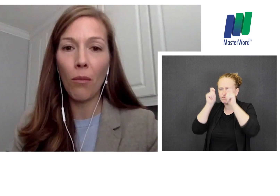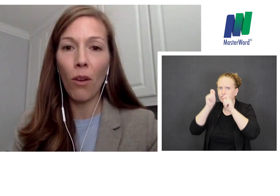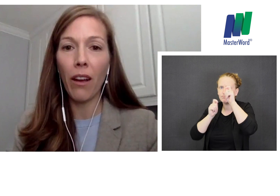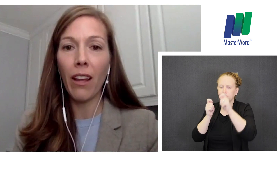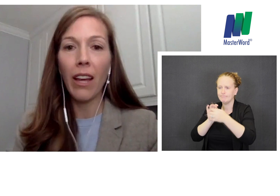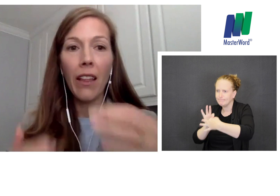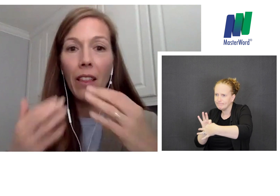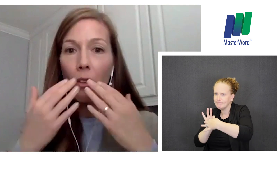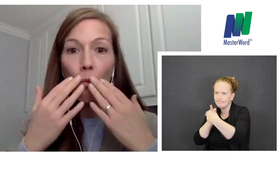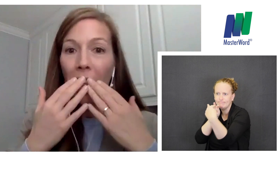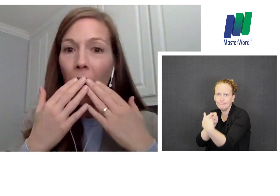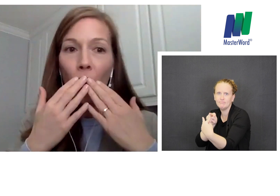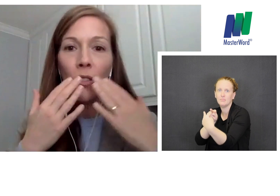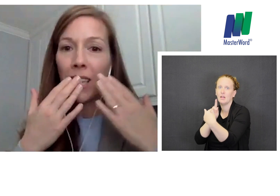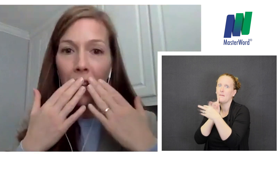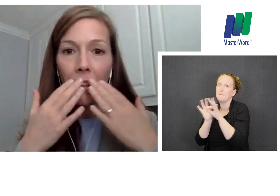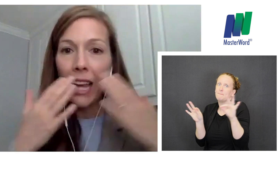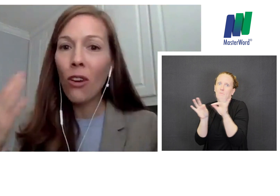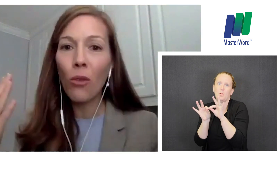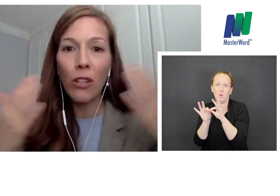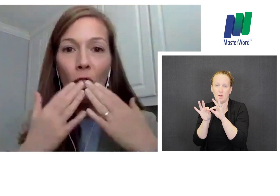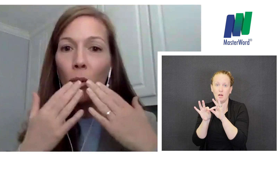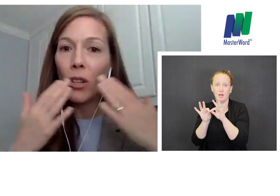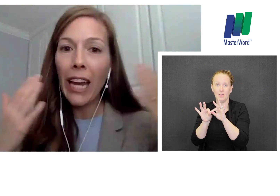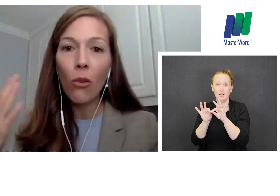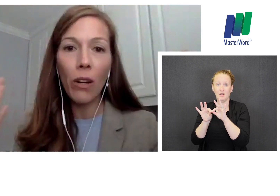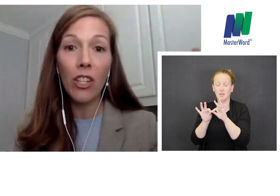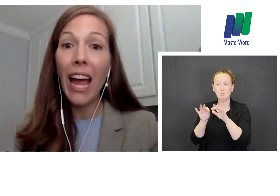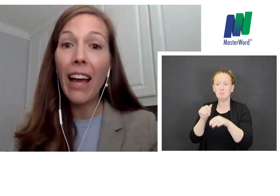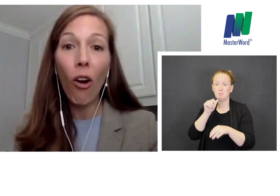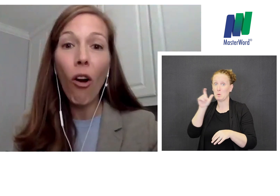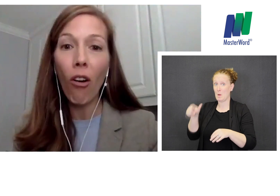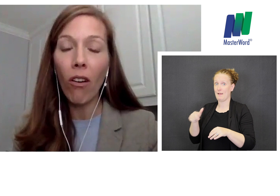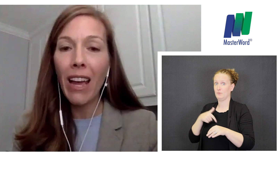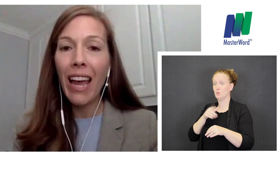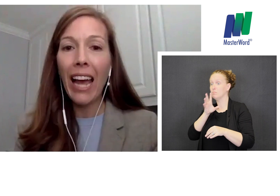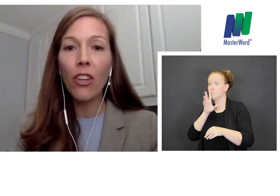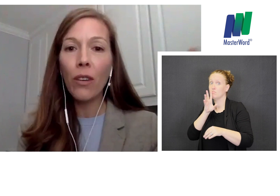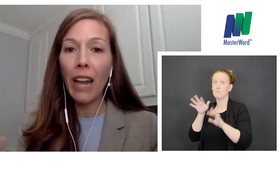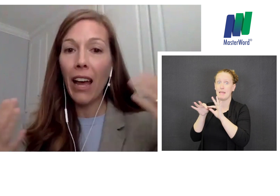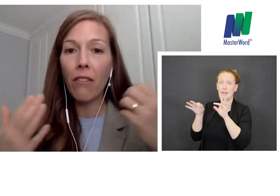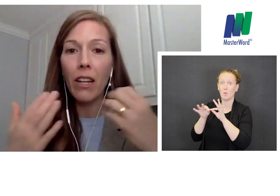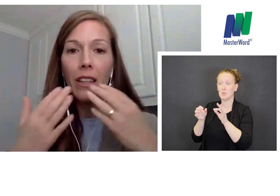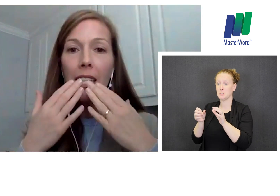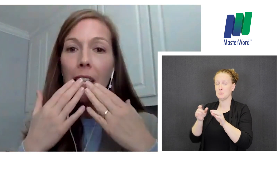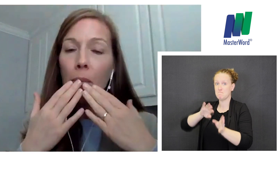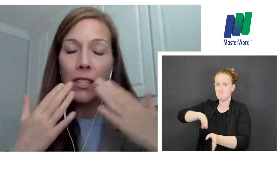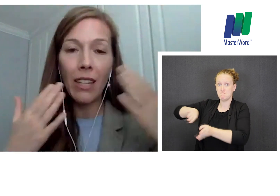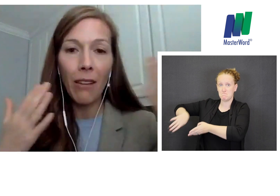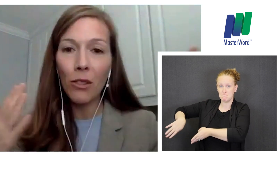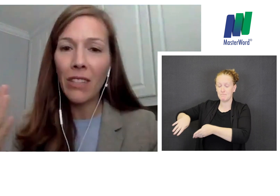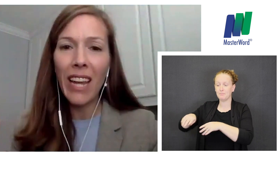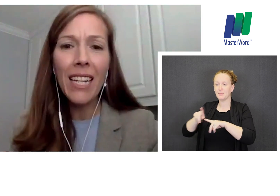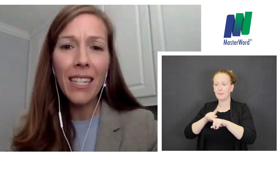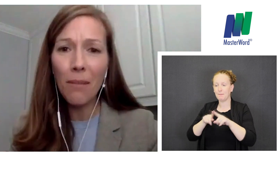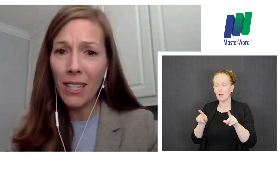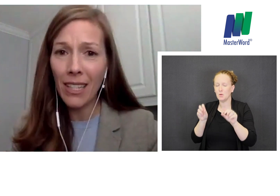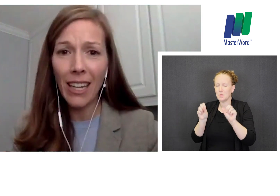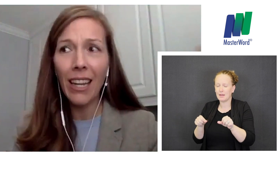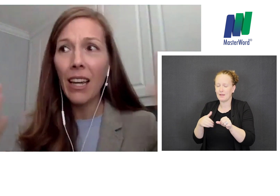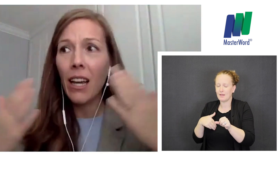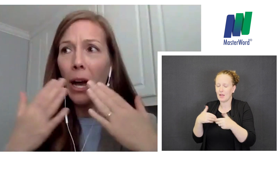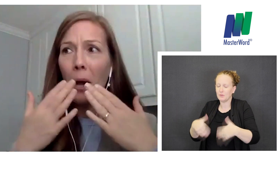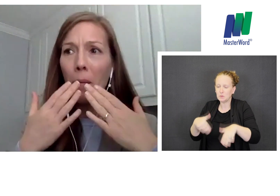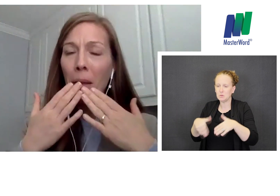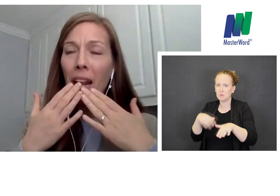with someone without using language, verbal language at all. And you can have the deepest levels of